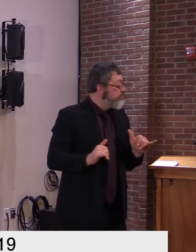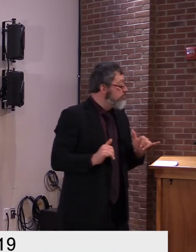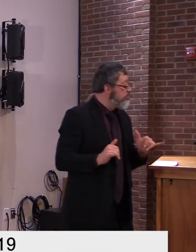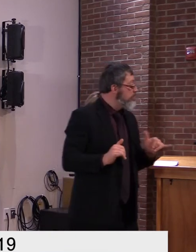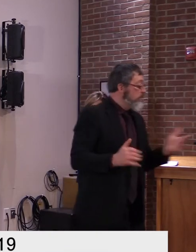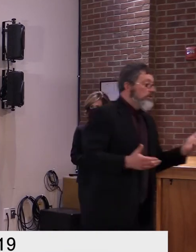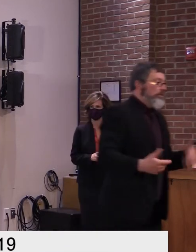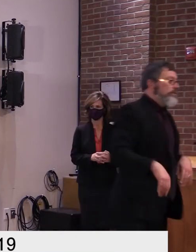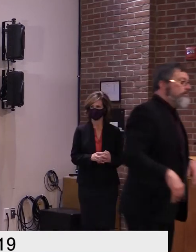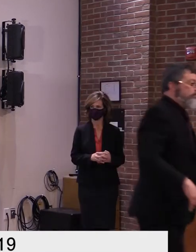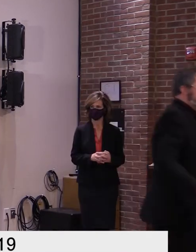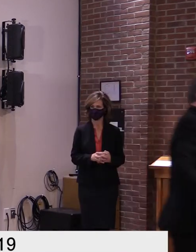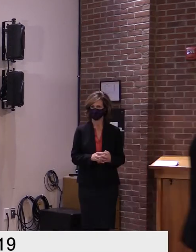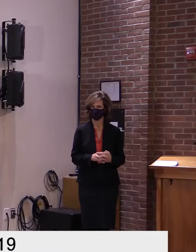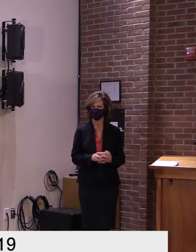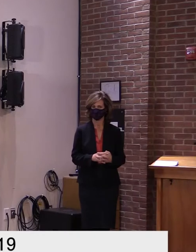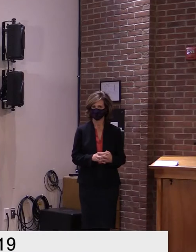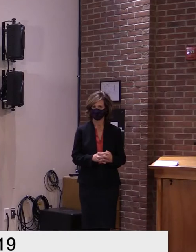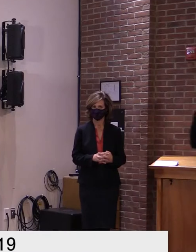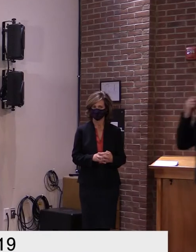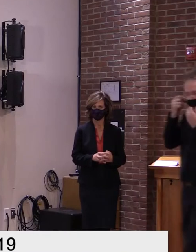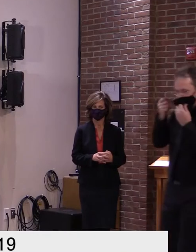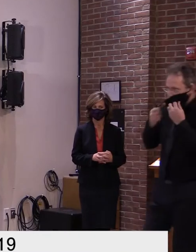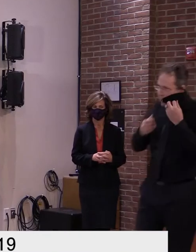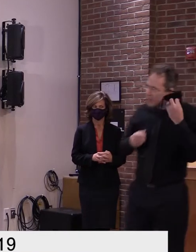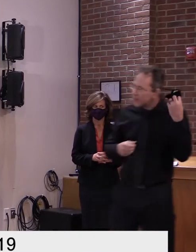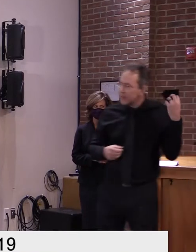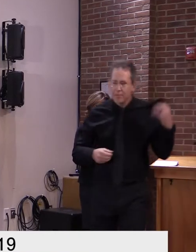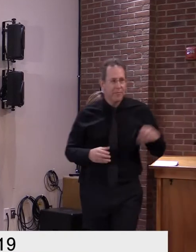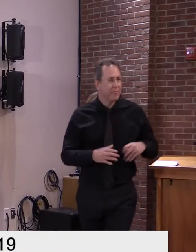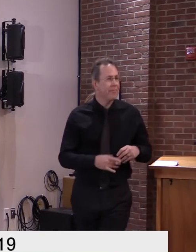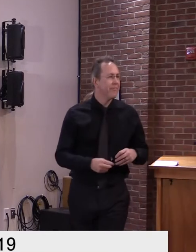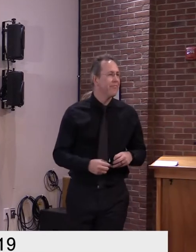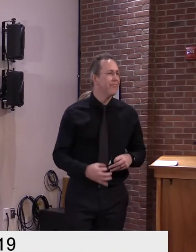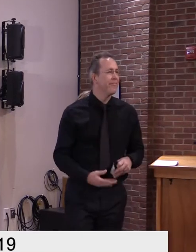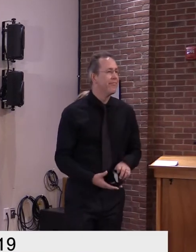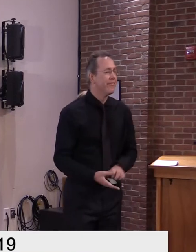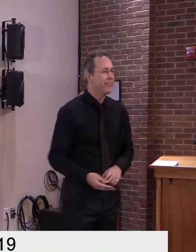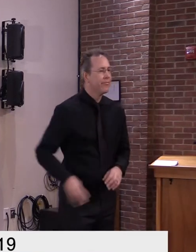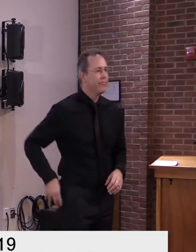Thank you, Dr. Levine. We'll now turn it over to questions.